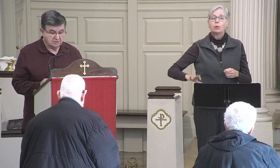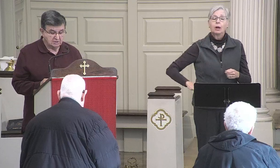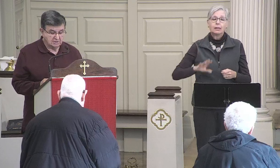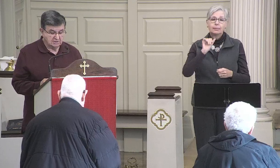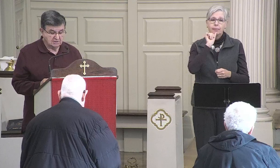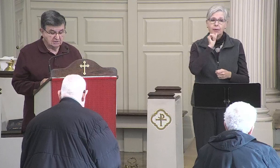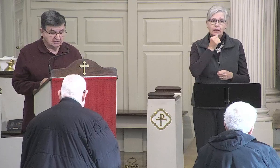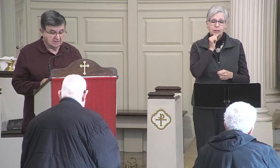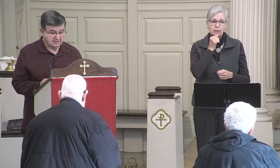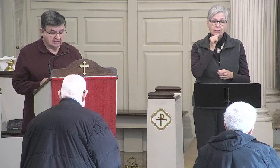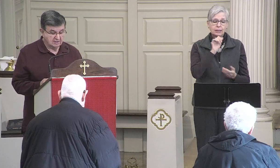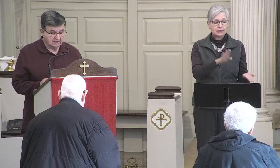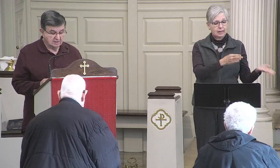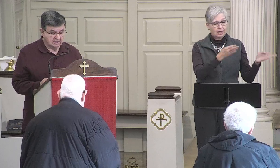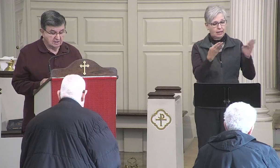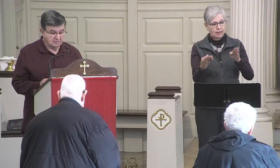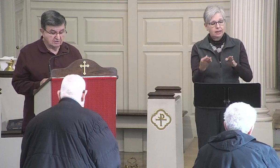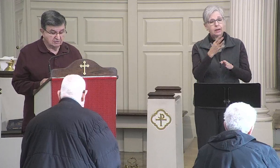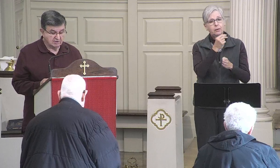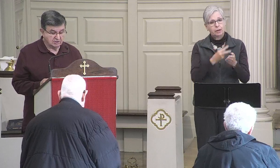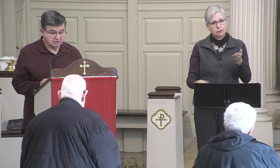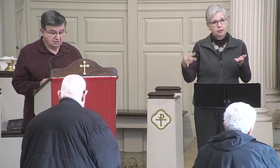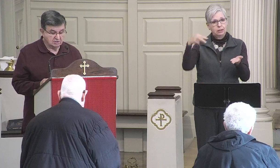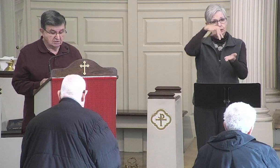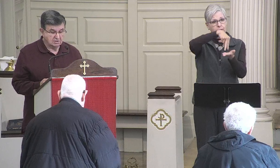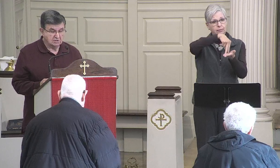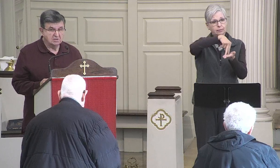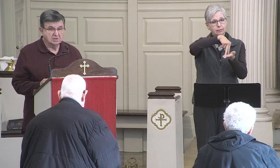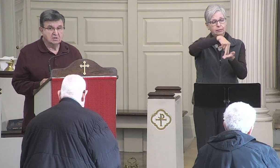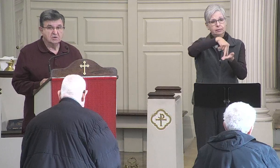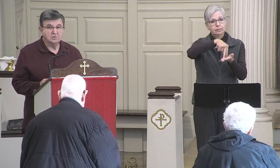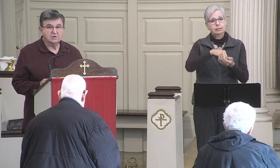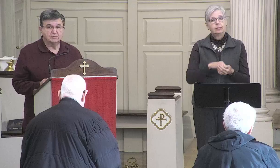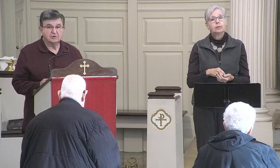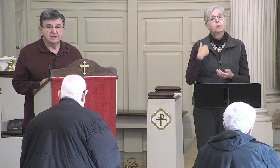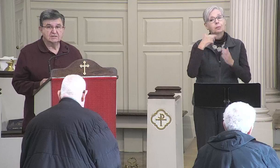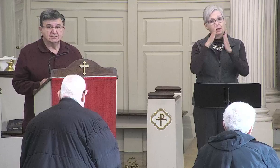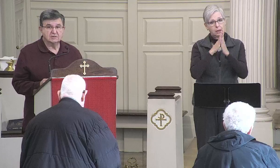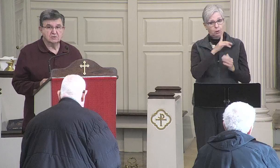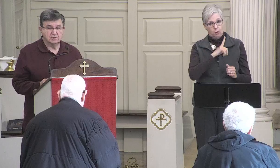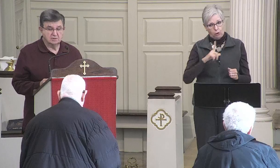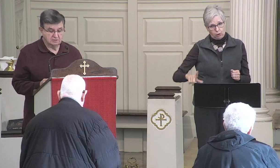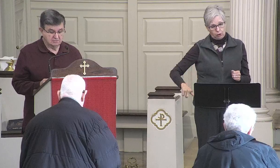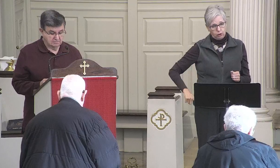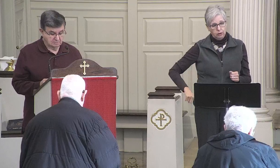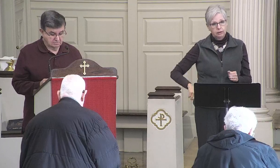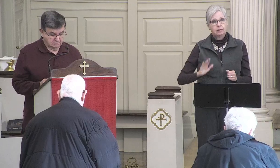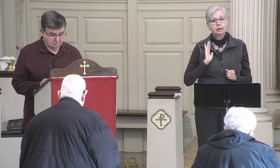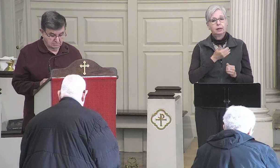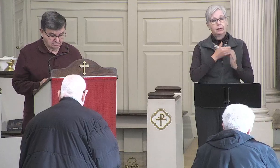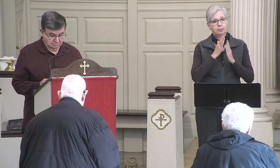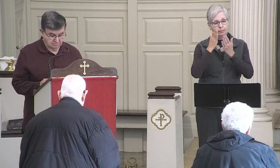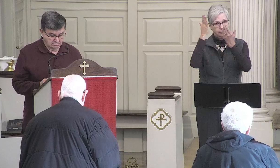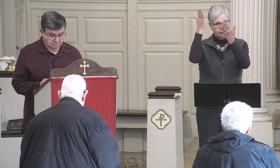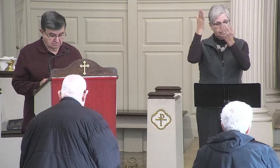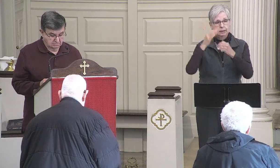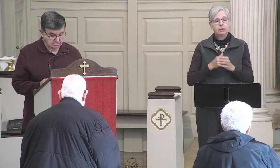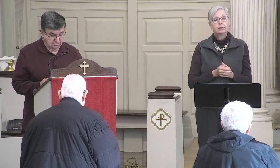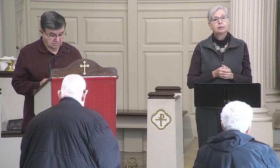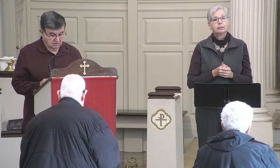passion, death, and resurrection. We pray to the Lord.